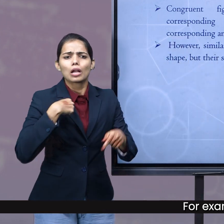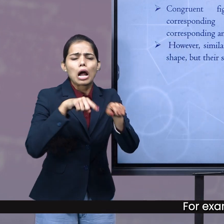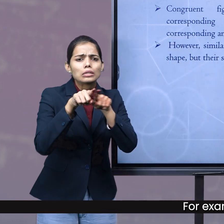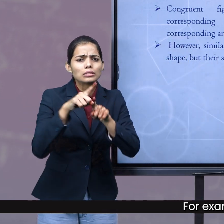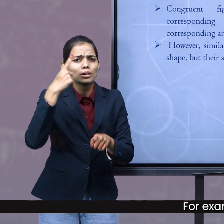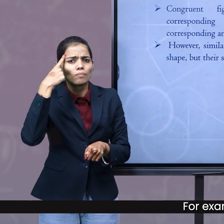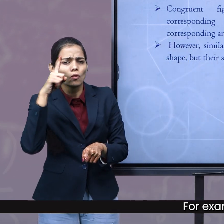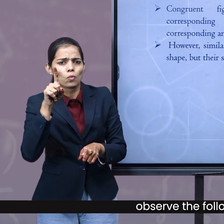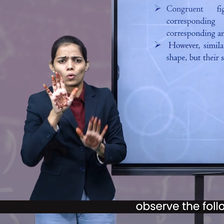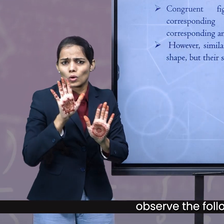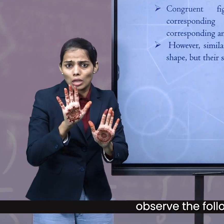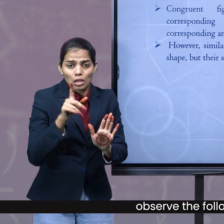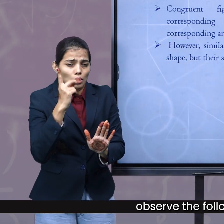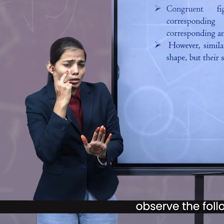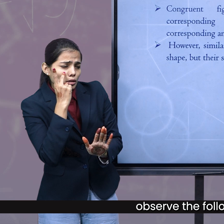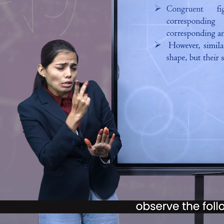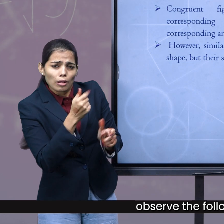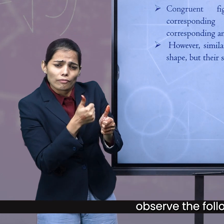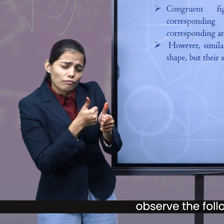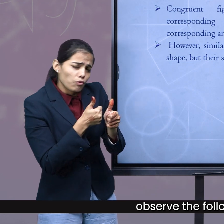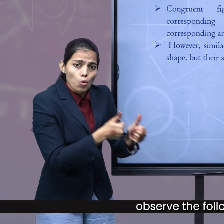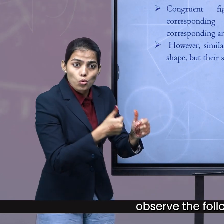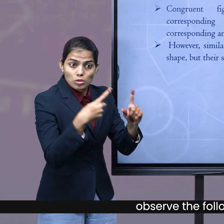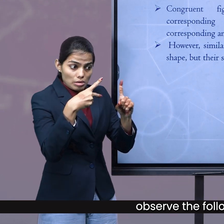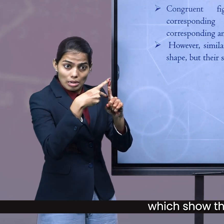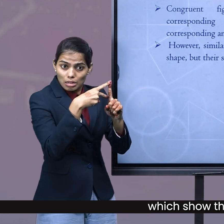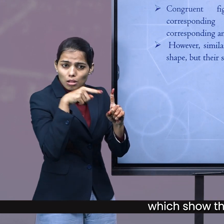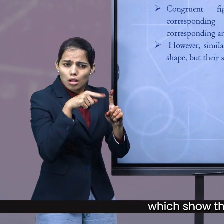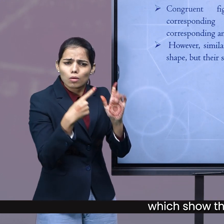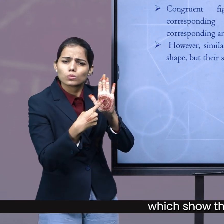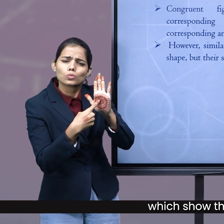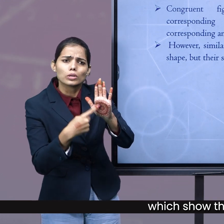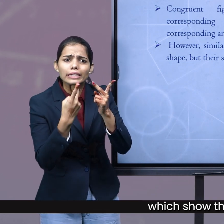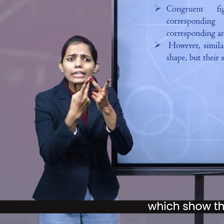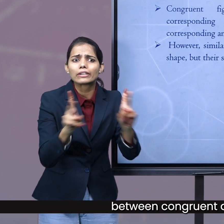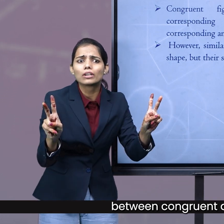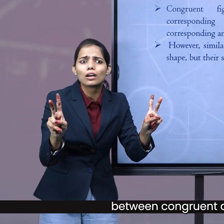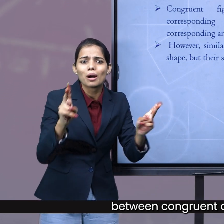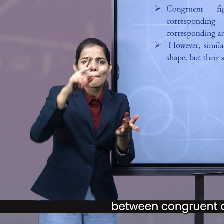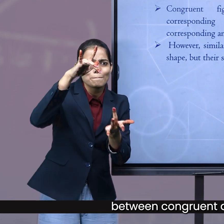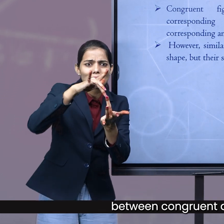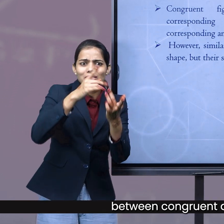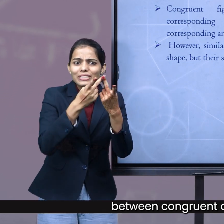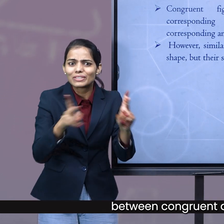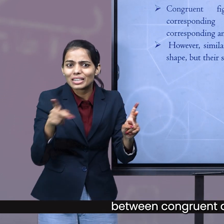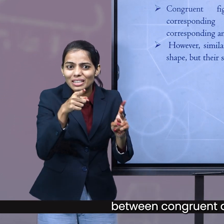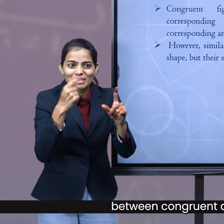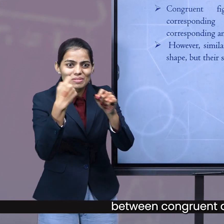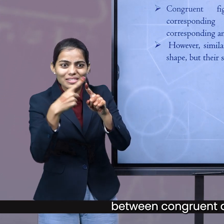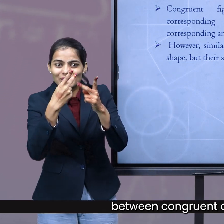For example, observe the following triangles which show the difference between congruent and similar